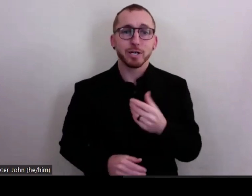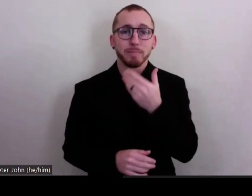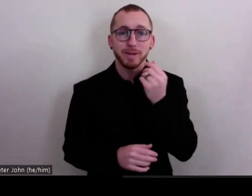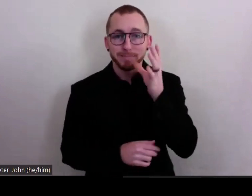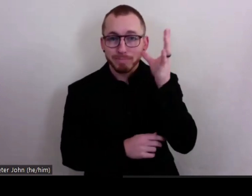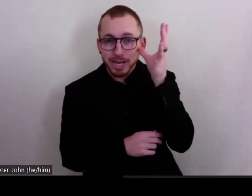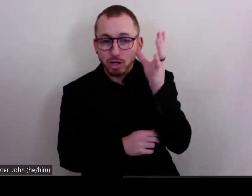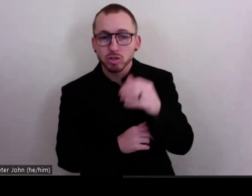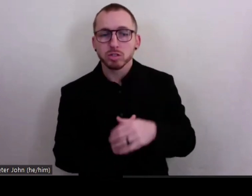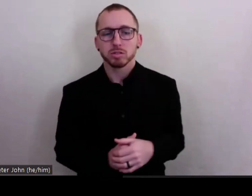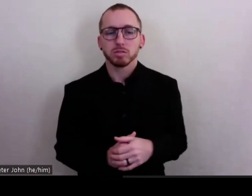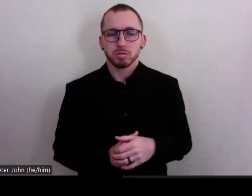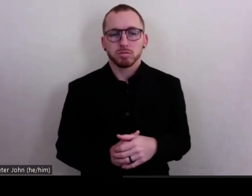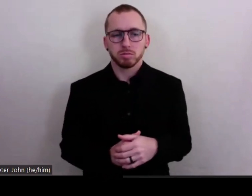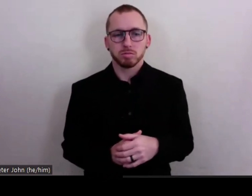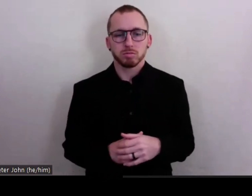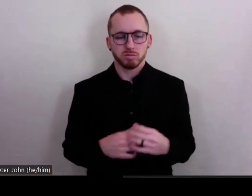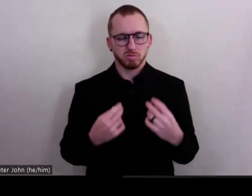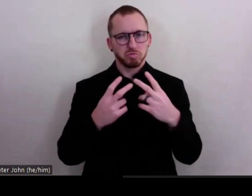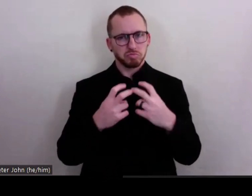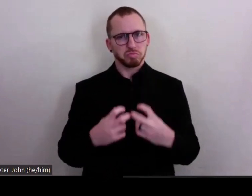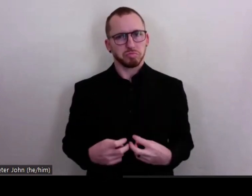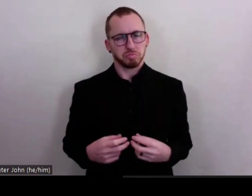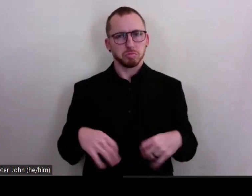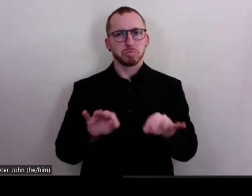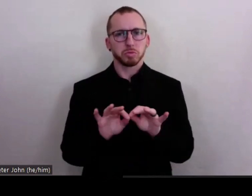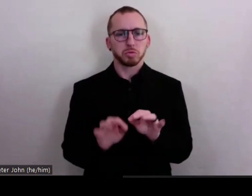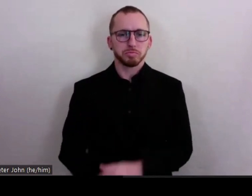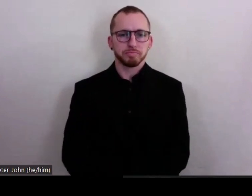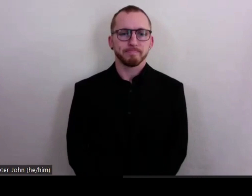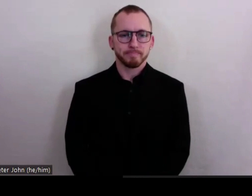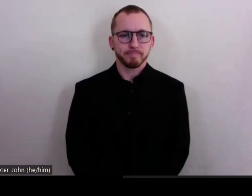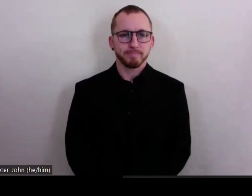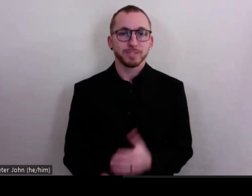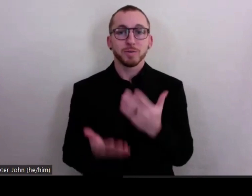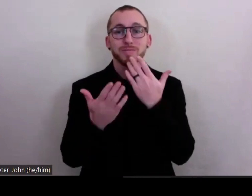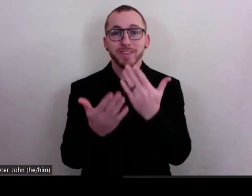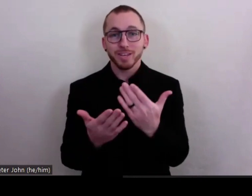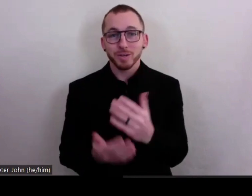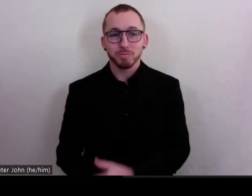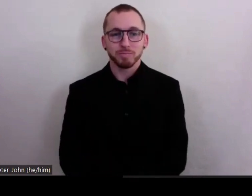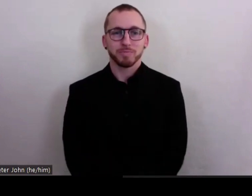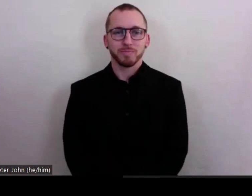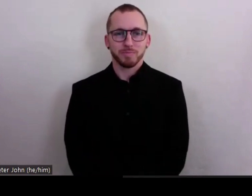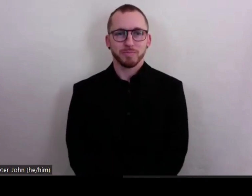to do that. And I think that job being a trauma-informed community. So thank you.